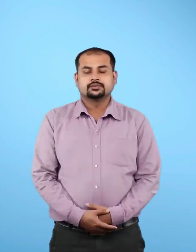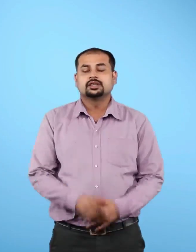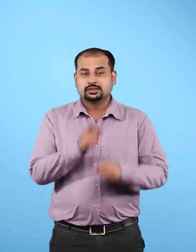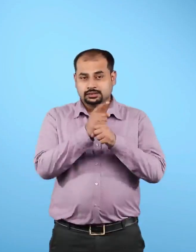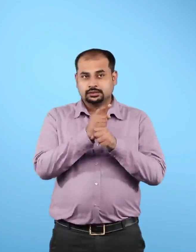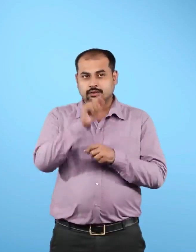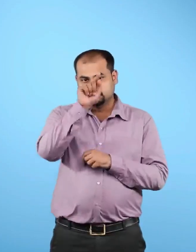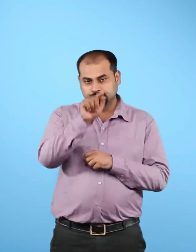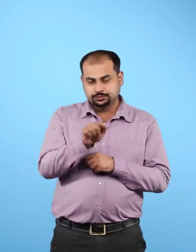For the teacher,